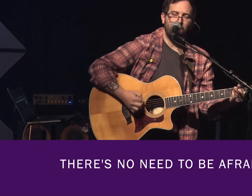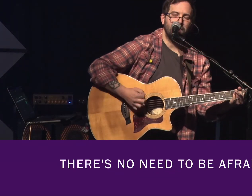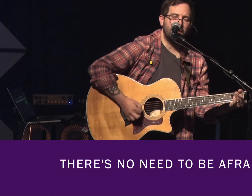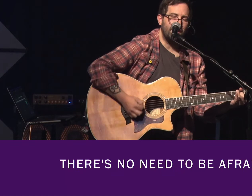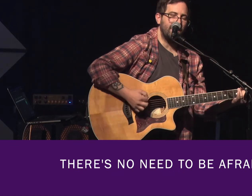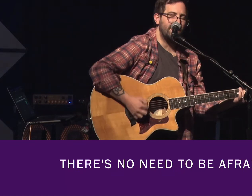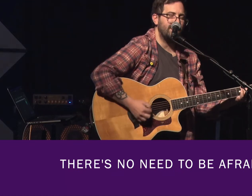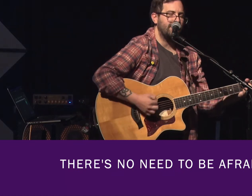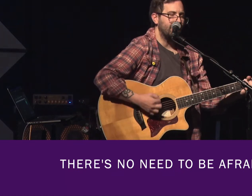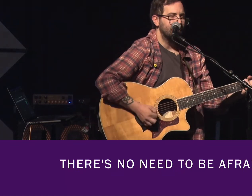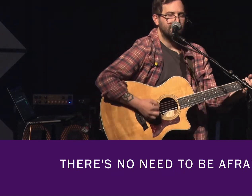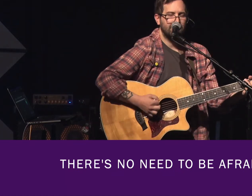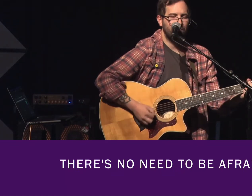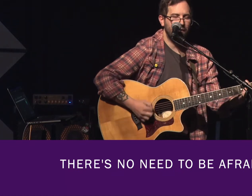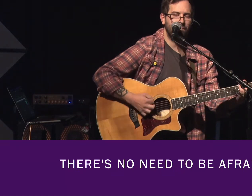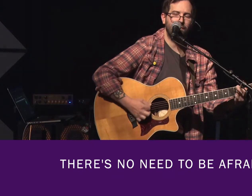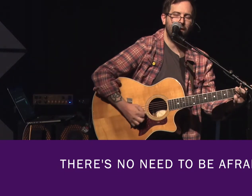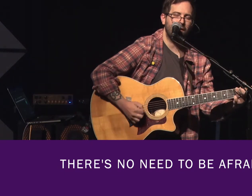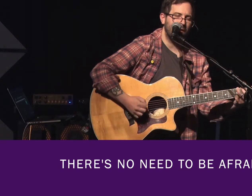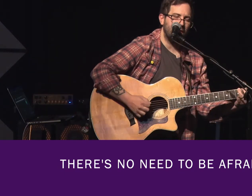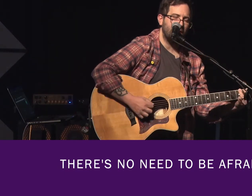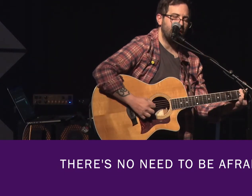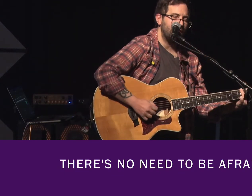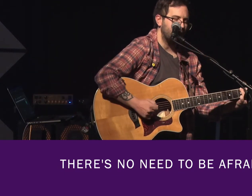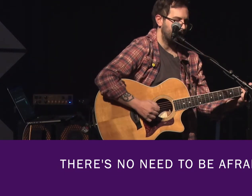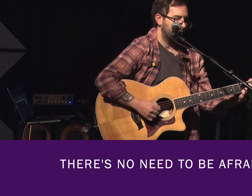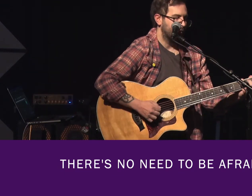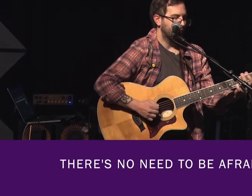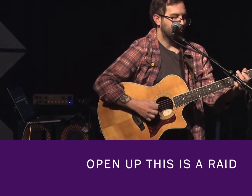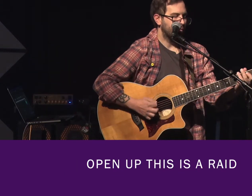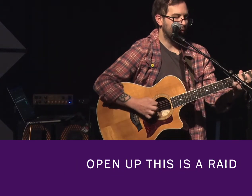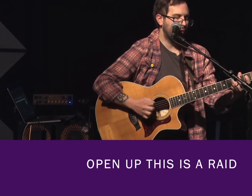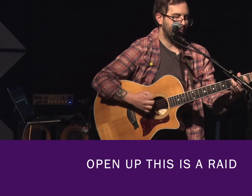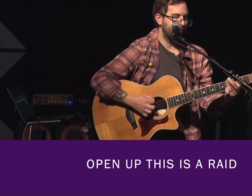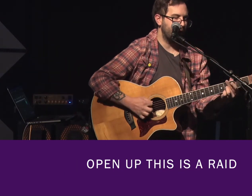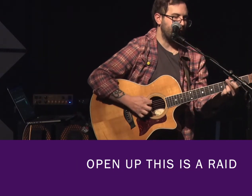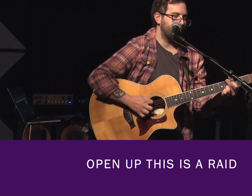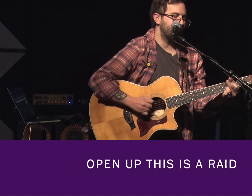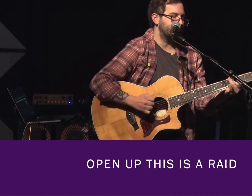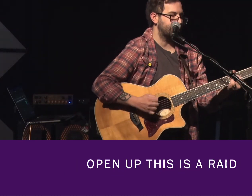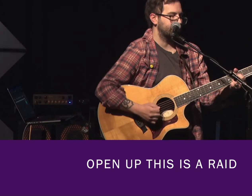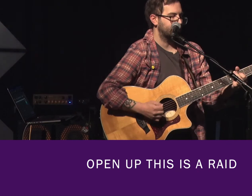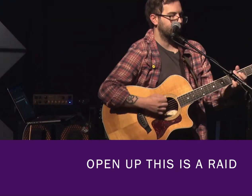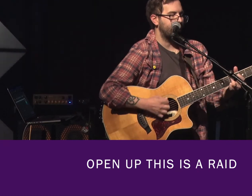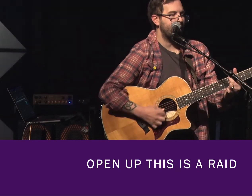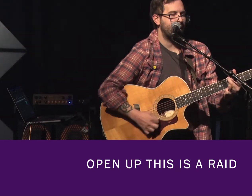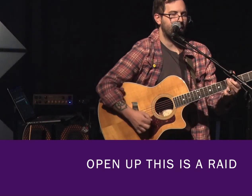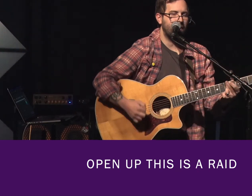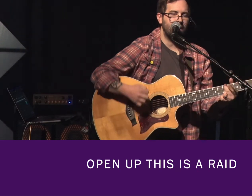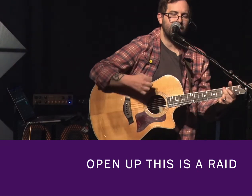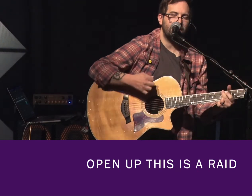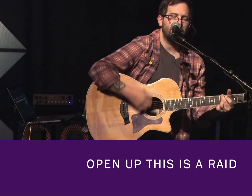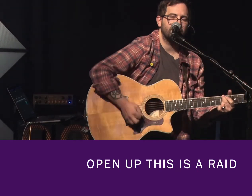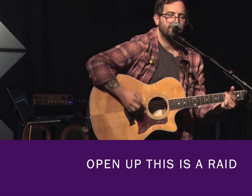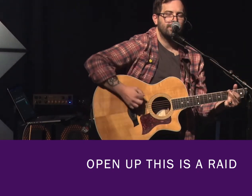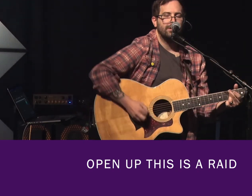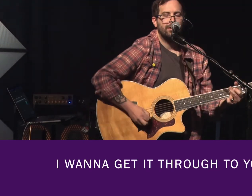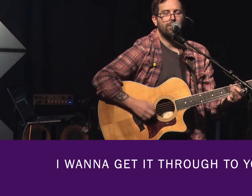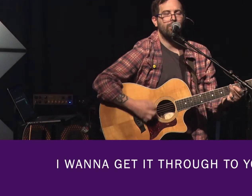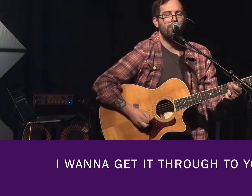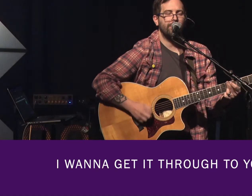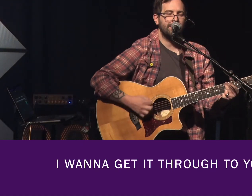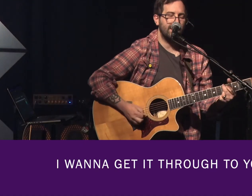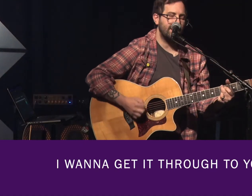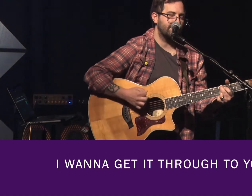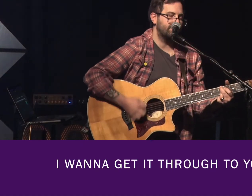There's no need to be afraid. Open up, this is the way.